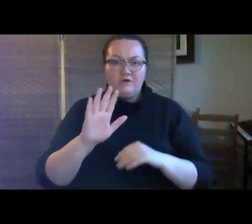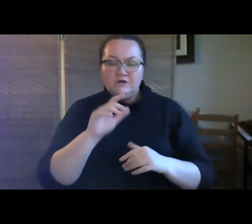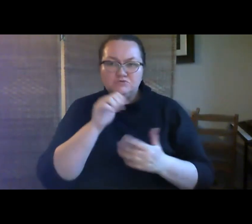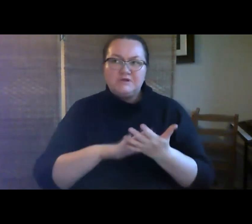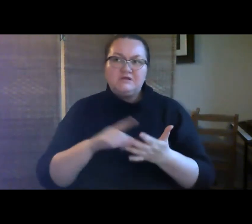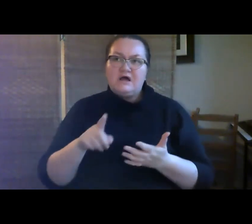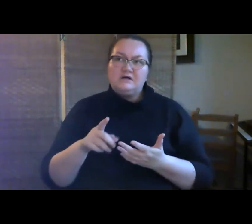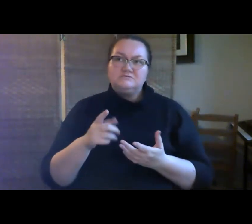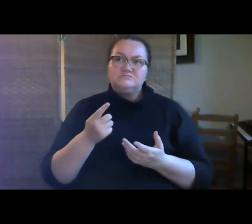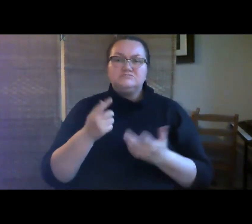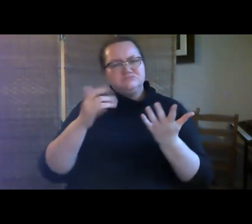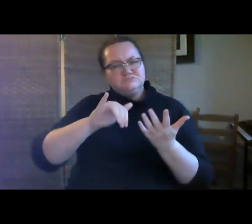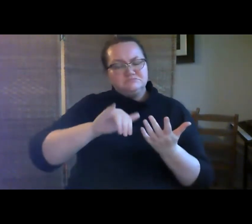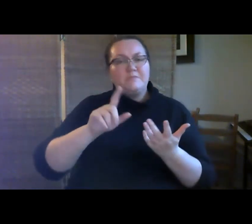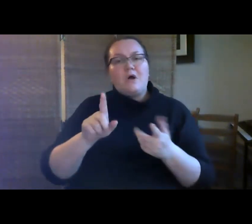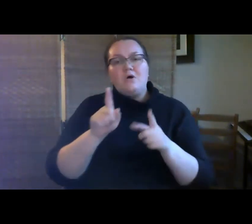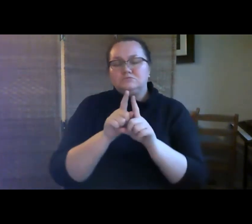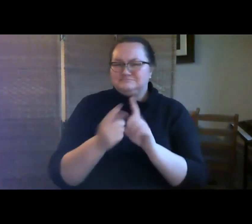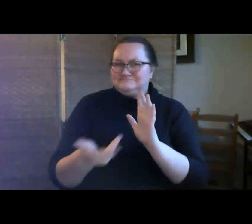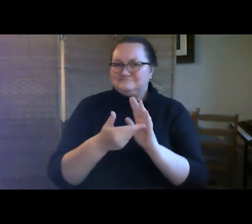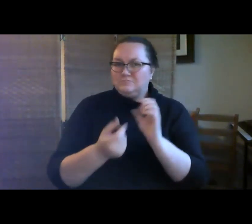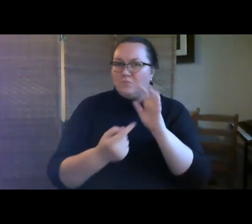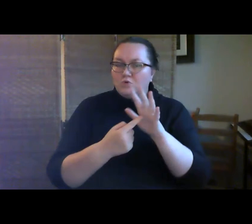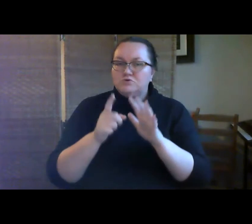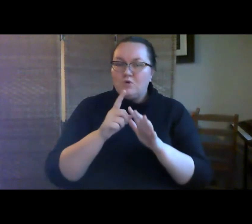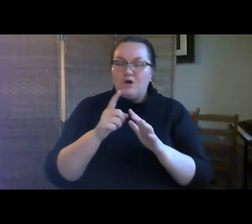identity, community, and awareness of language.